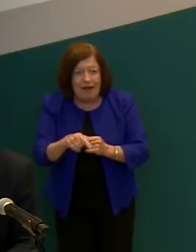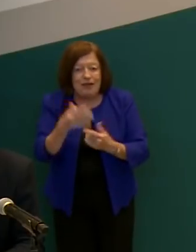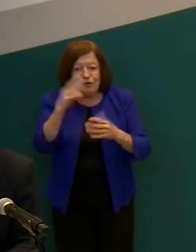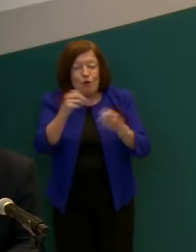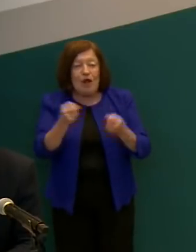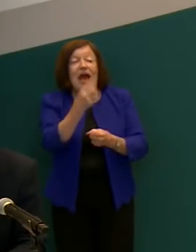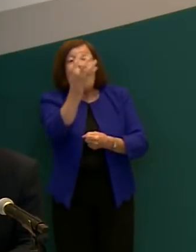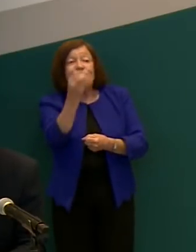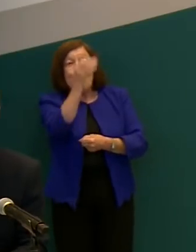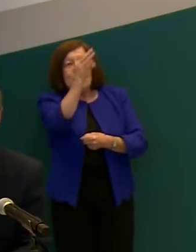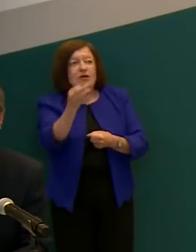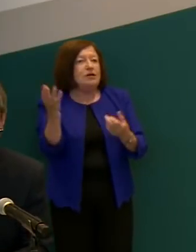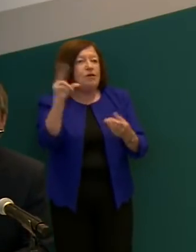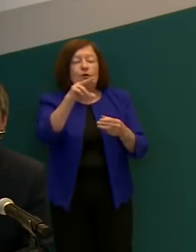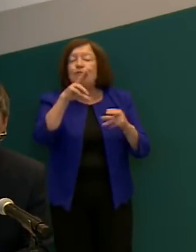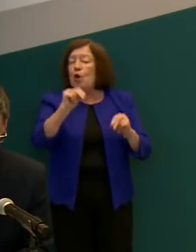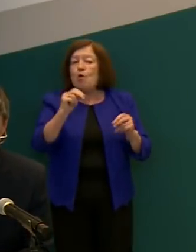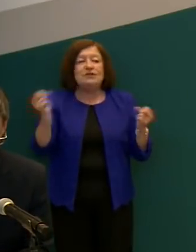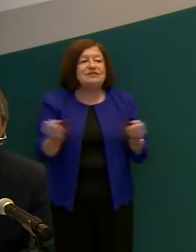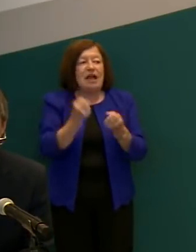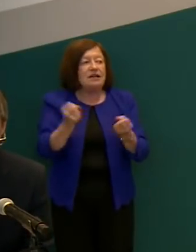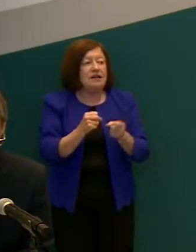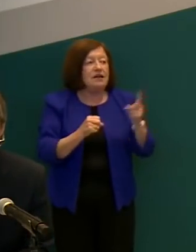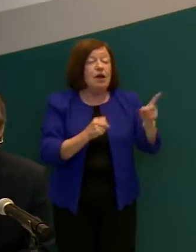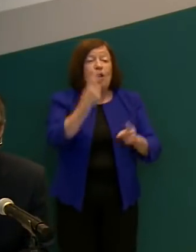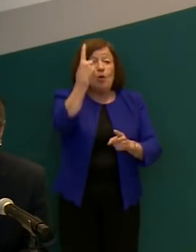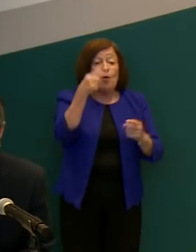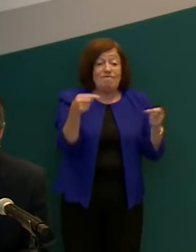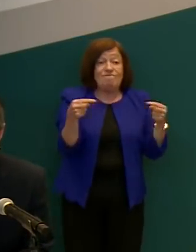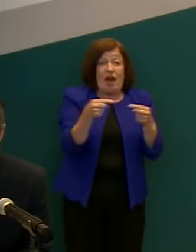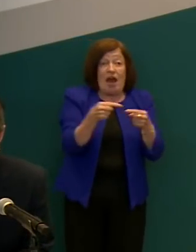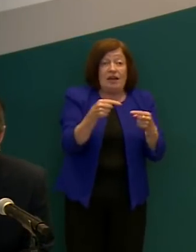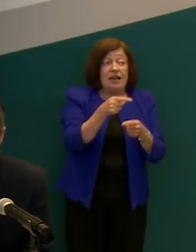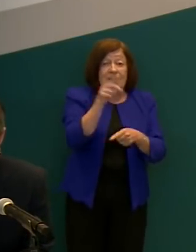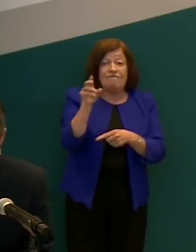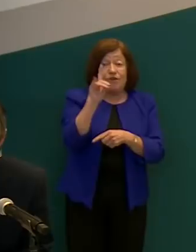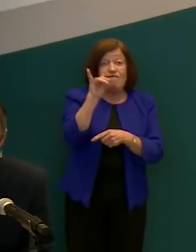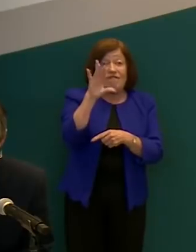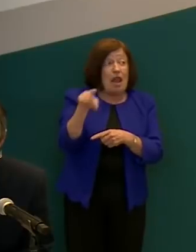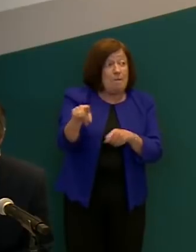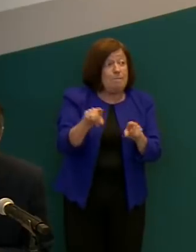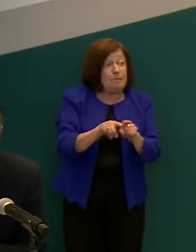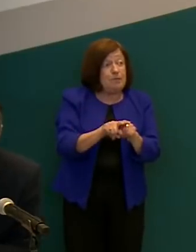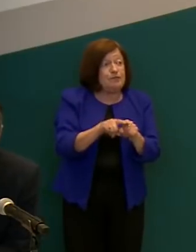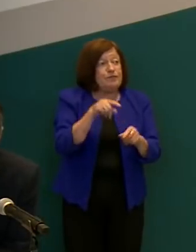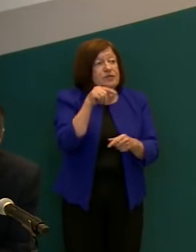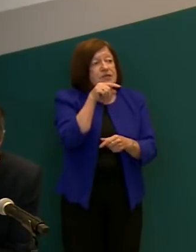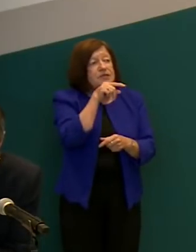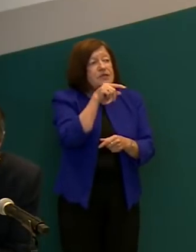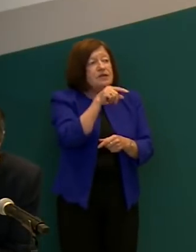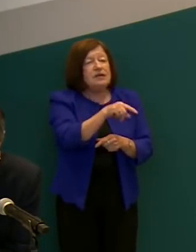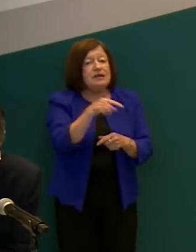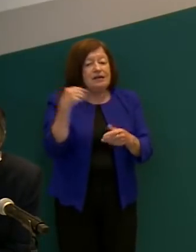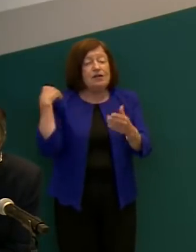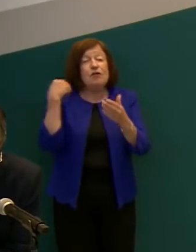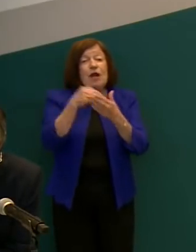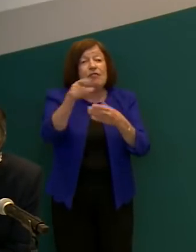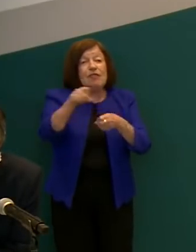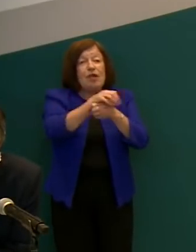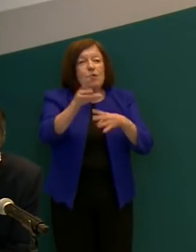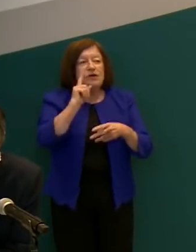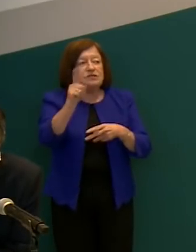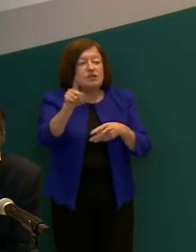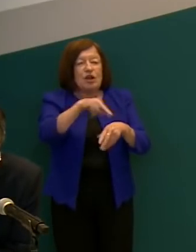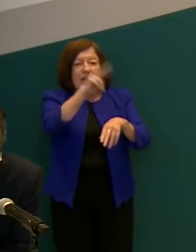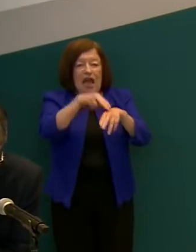will not have symptoms at any point. Just one final one for me, for Philip as well. We saw throughout the kind of height of the pandemic, when there was